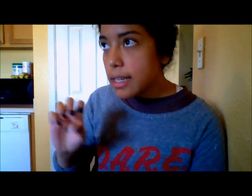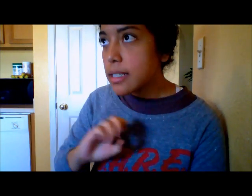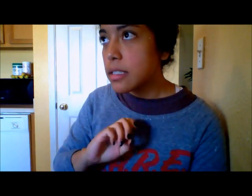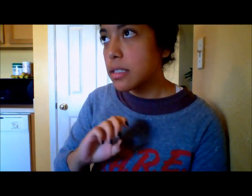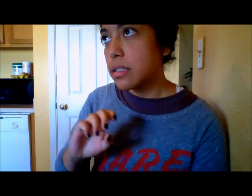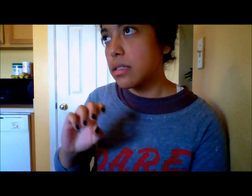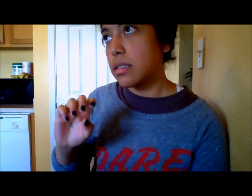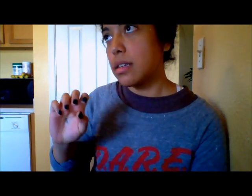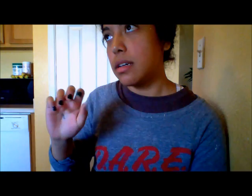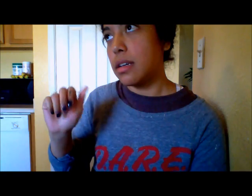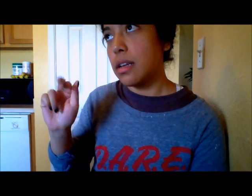place,